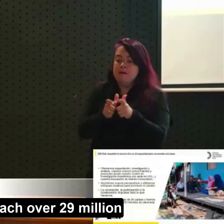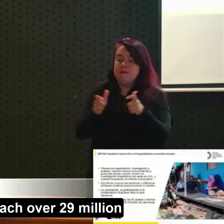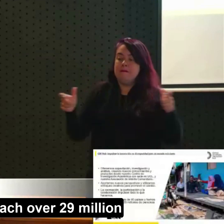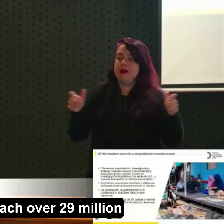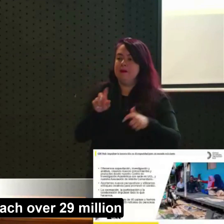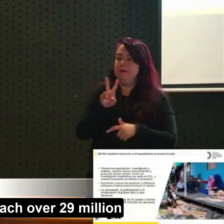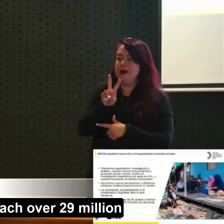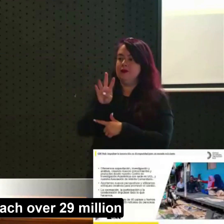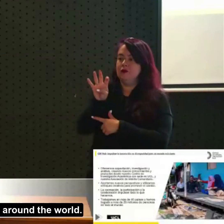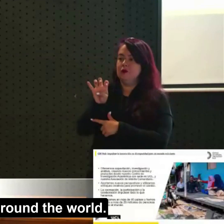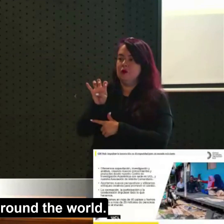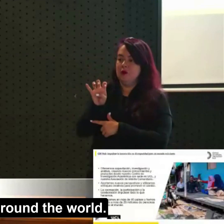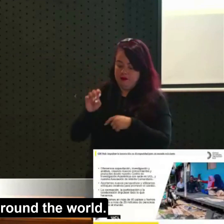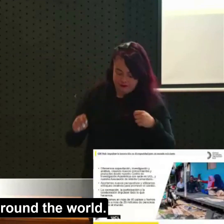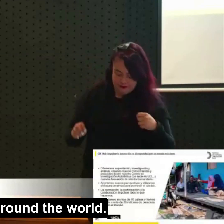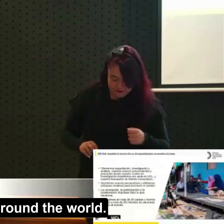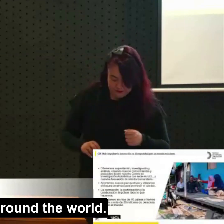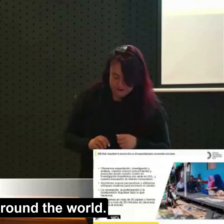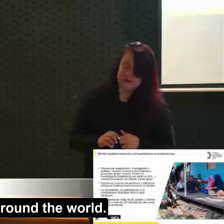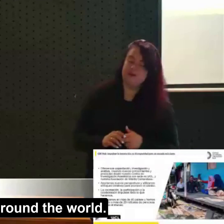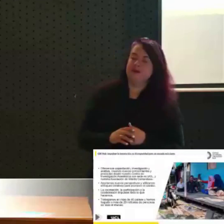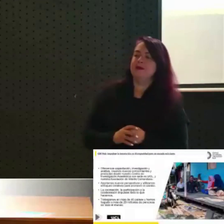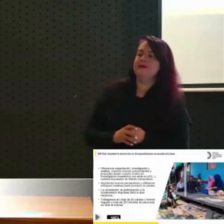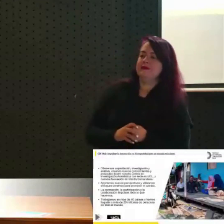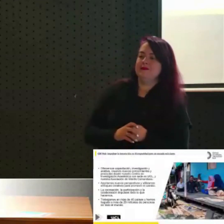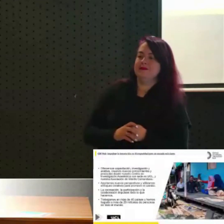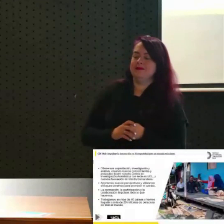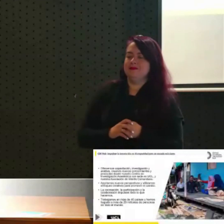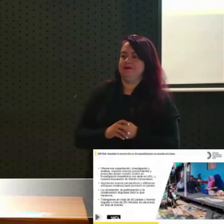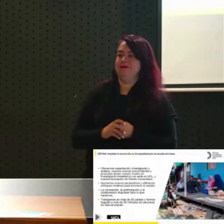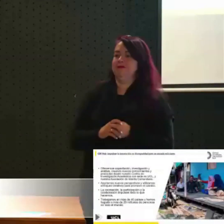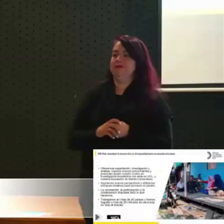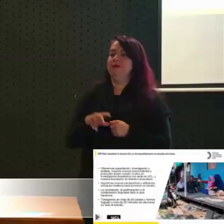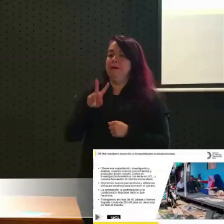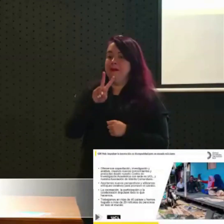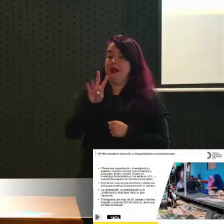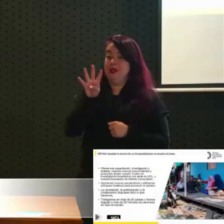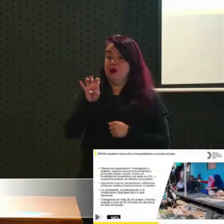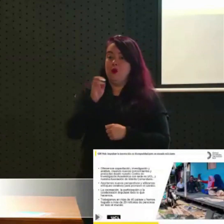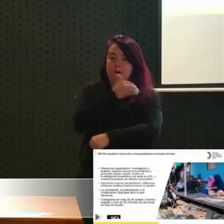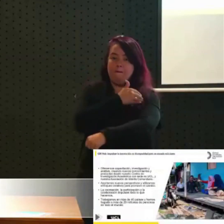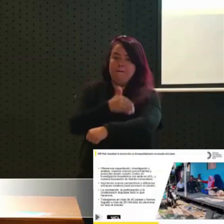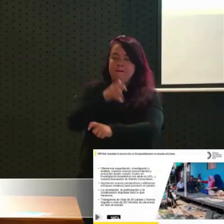reached over 29 million people around the world.